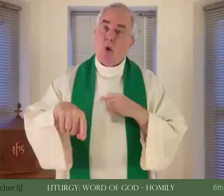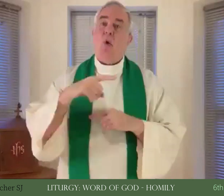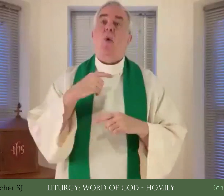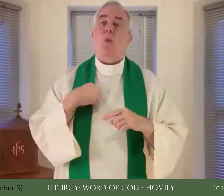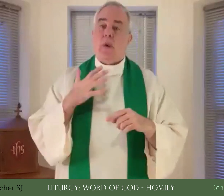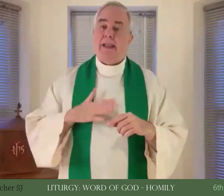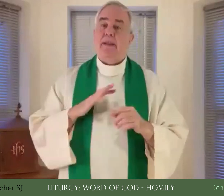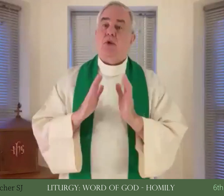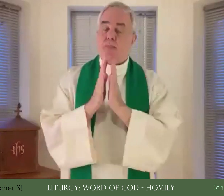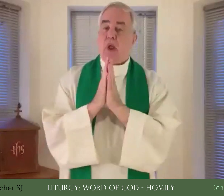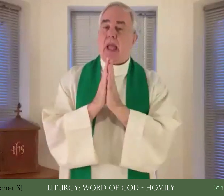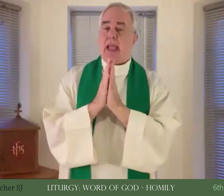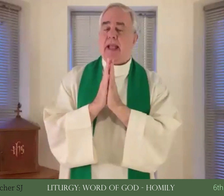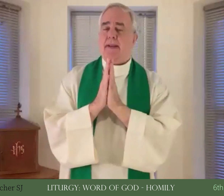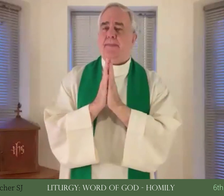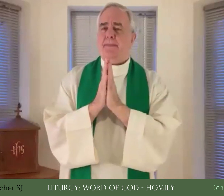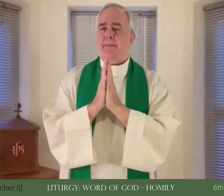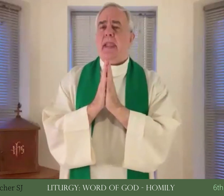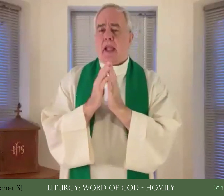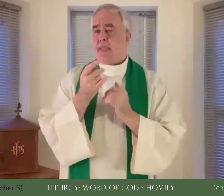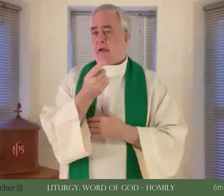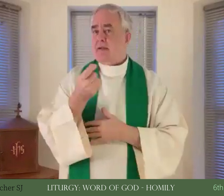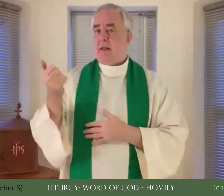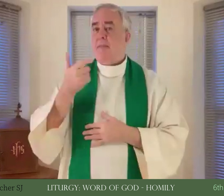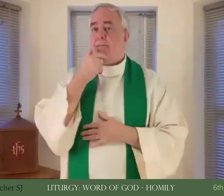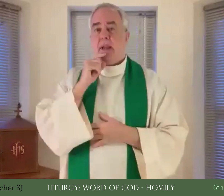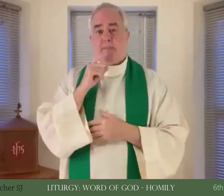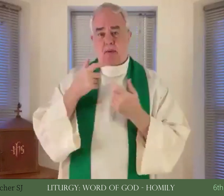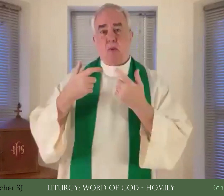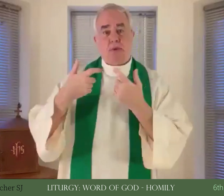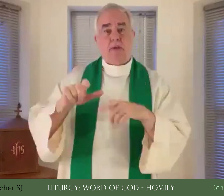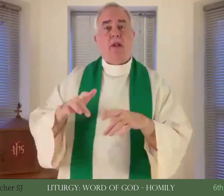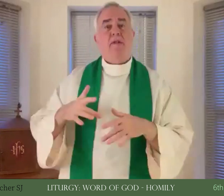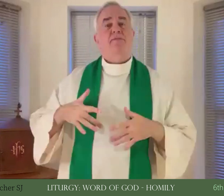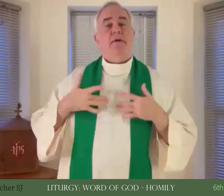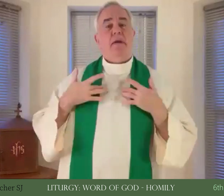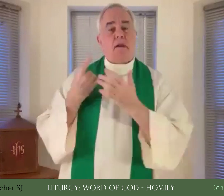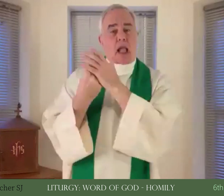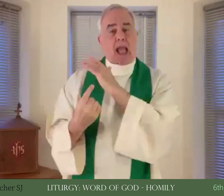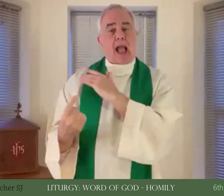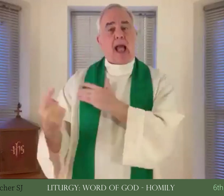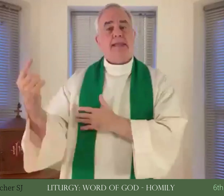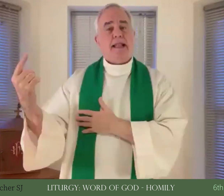God, we need to pray that some people who still feel